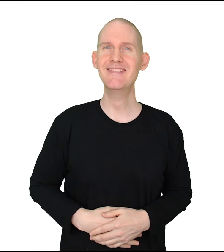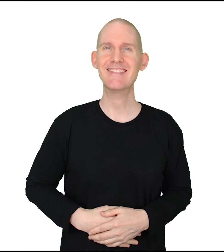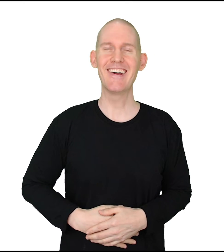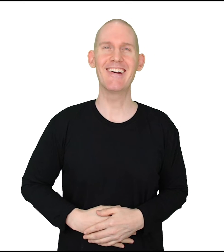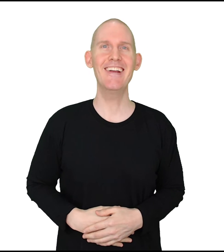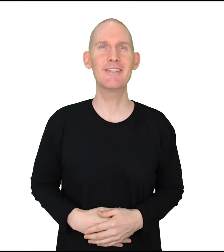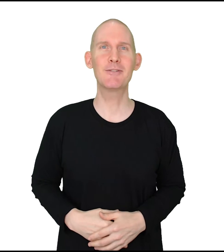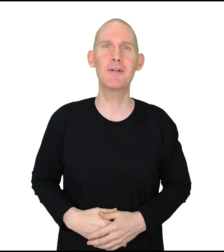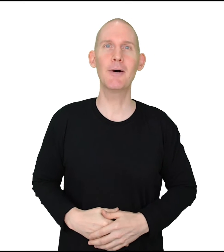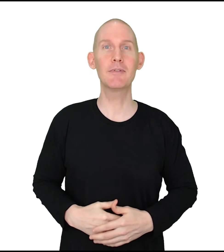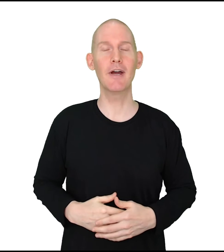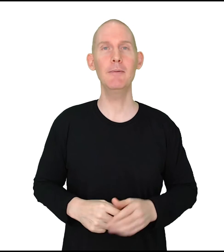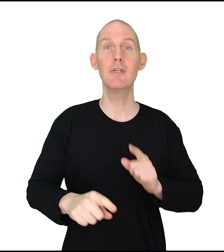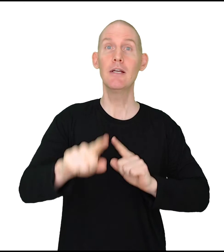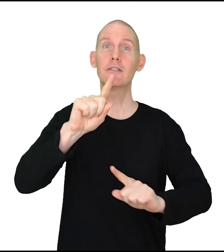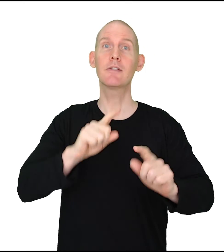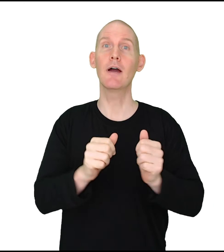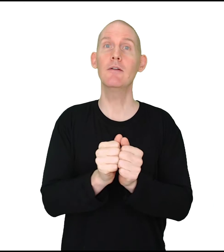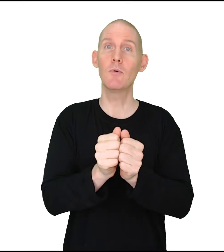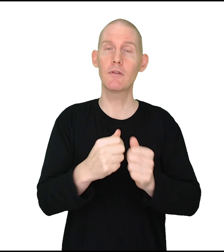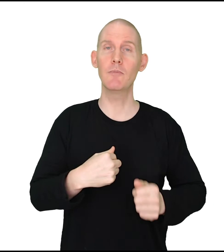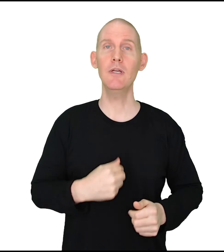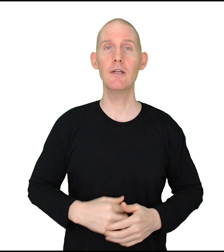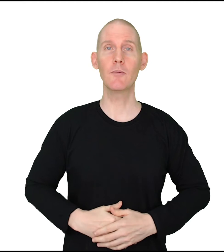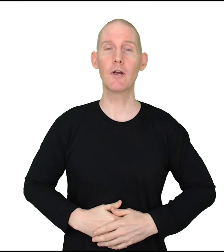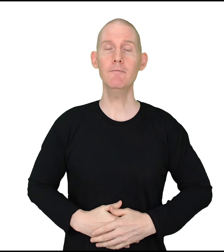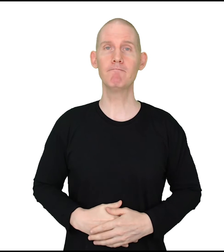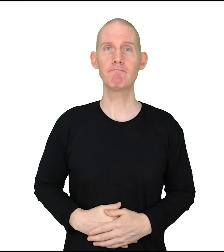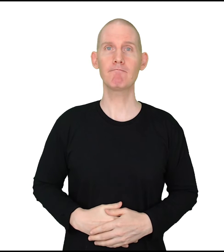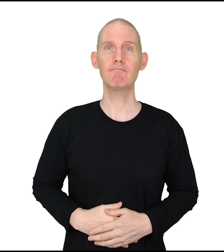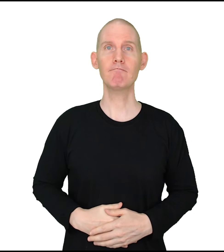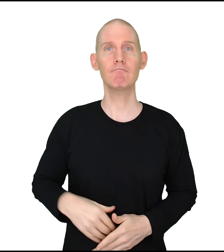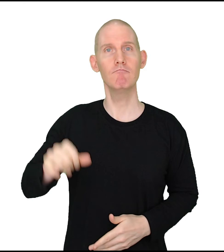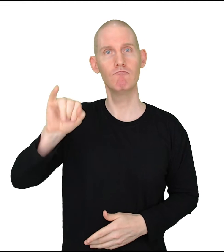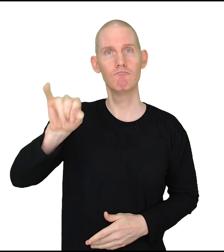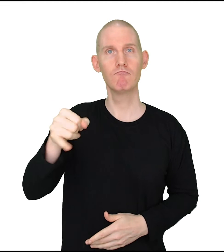All right, let's do it a couple times. Sign with me. Here we go.